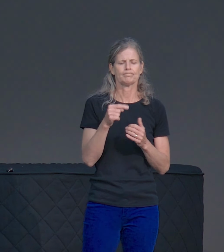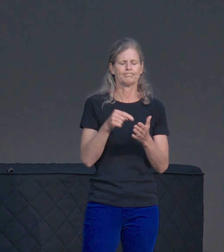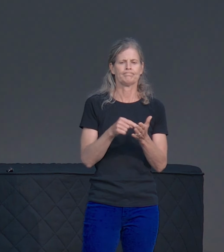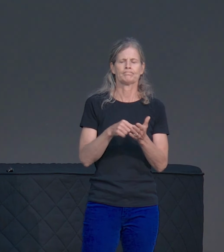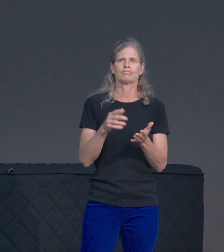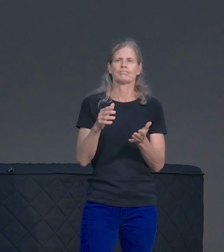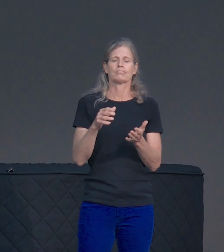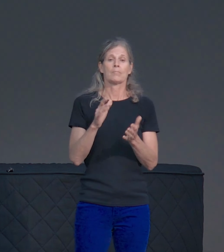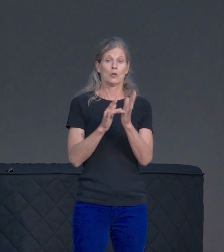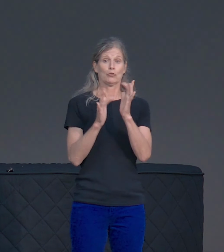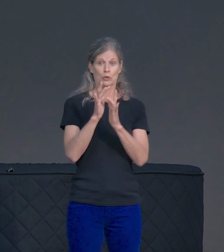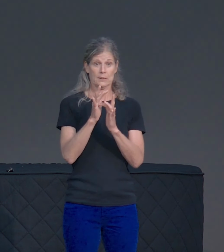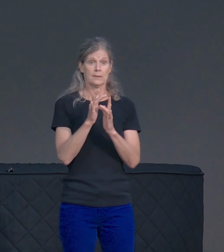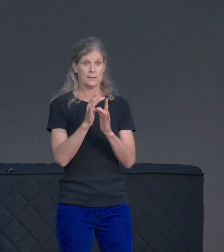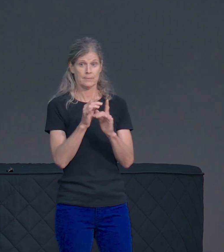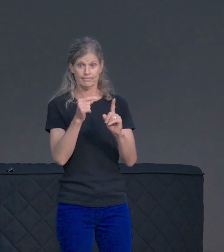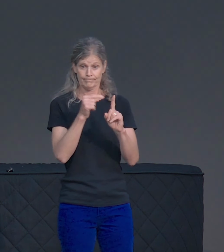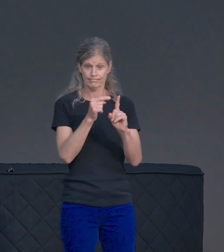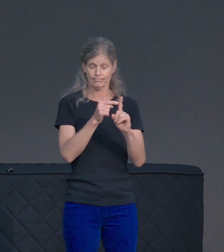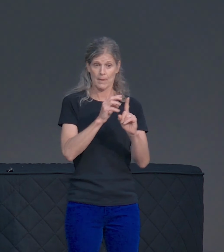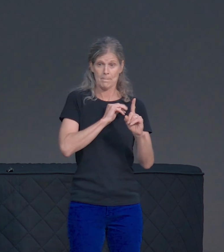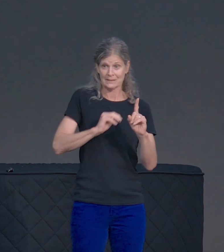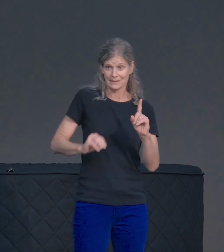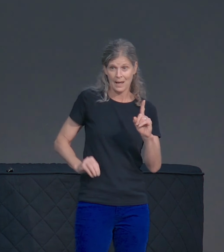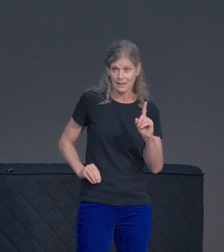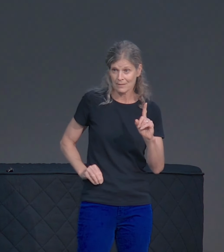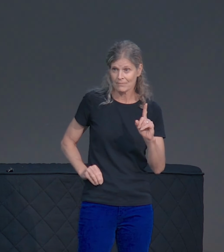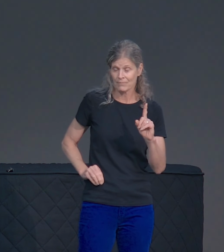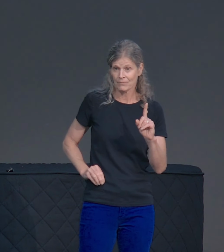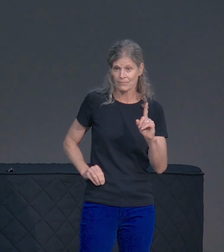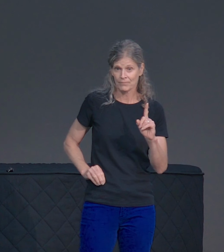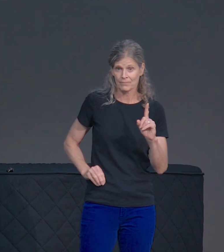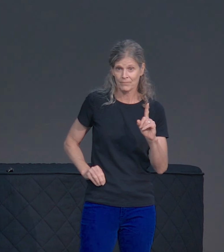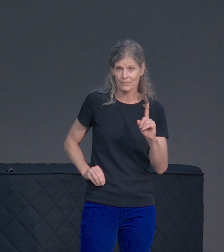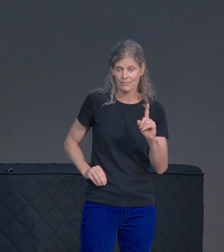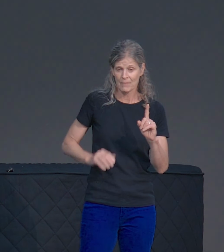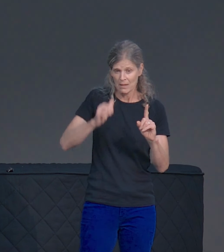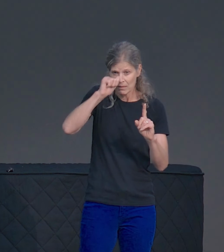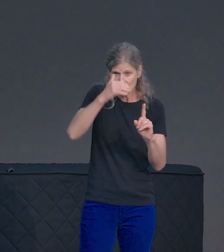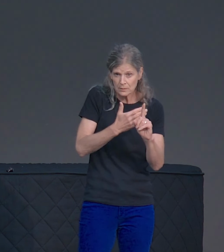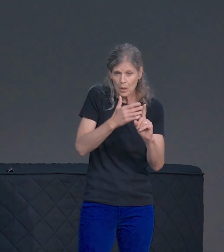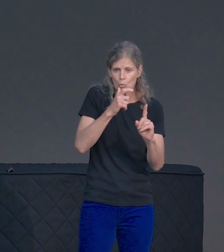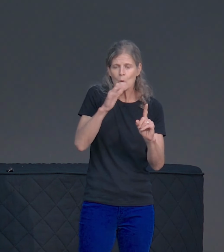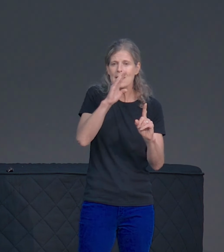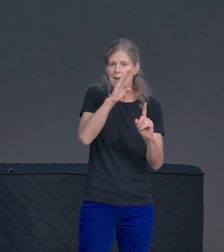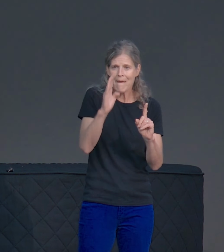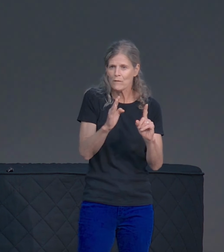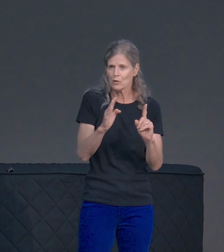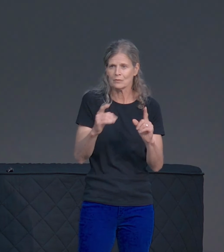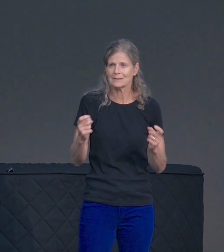us with Jesus, the Messiah, the Son who never sinned.